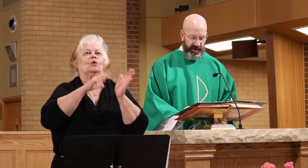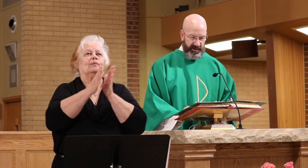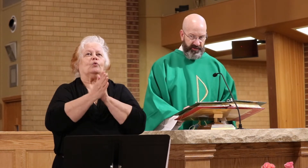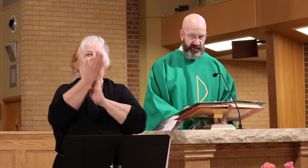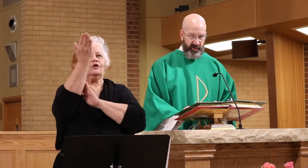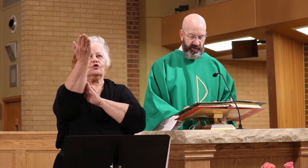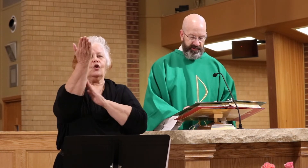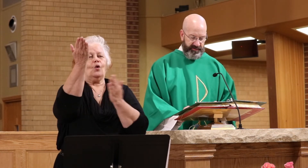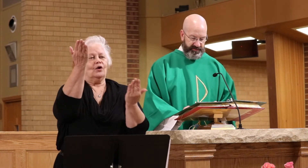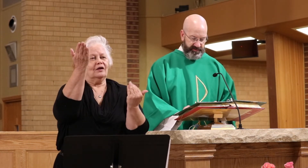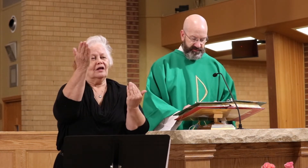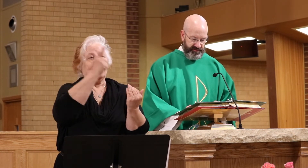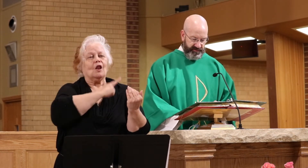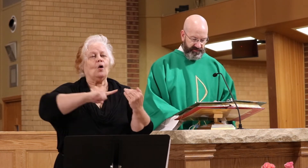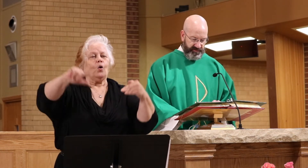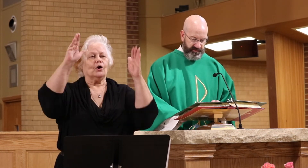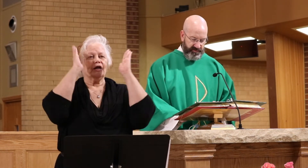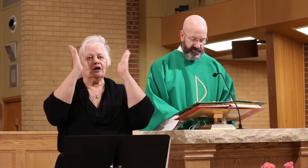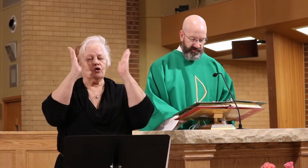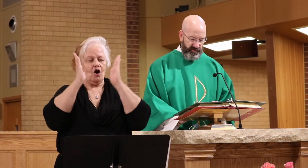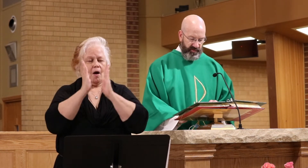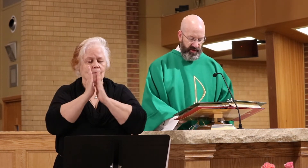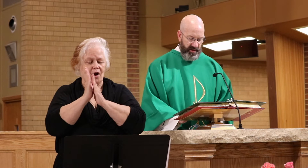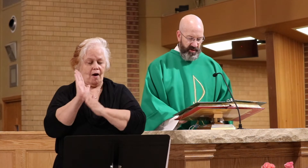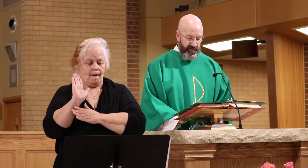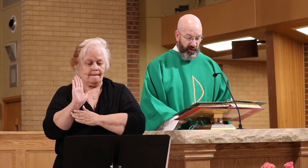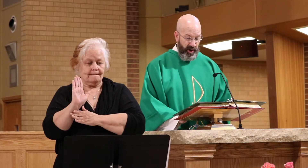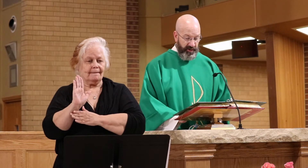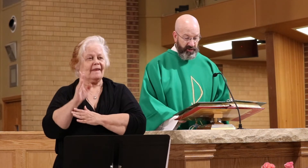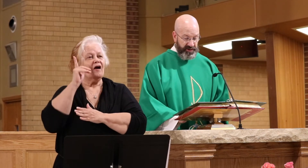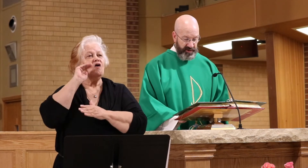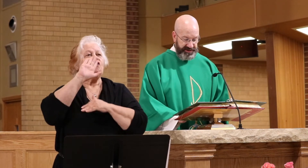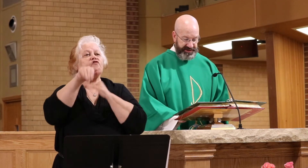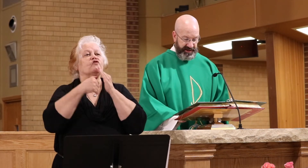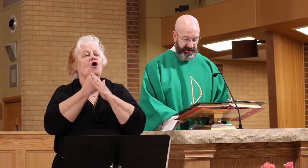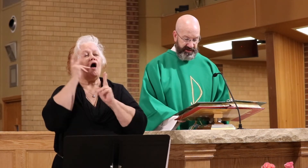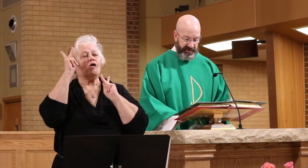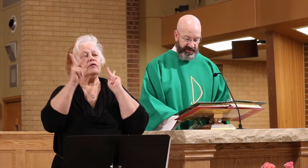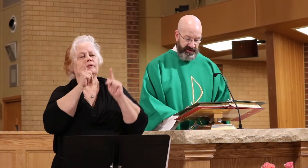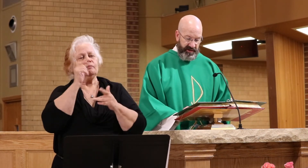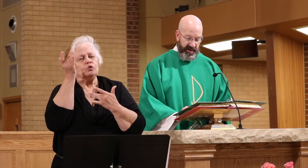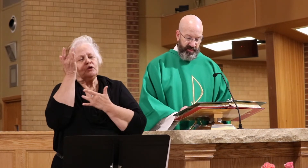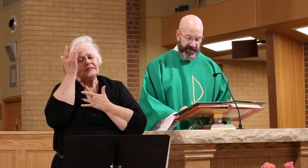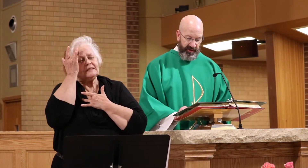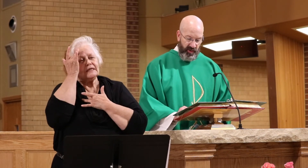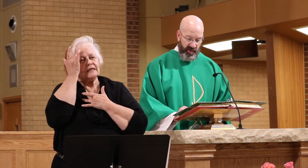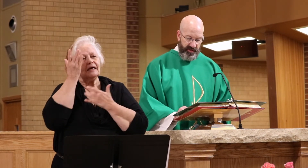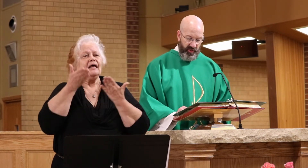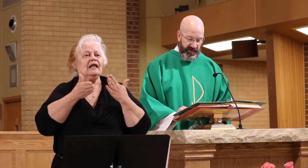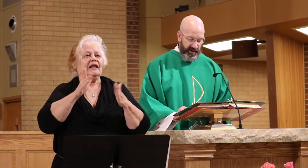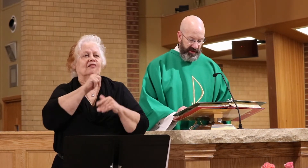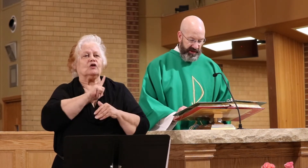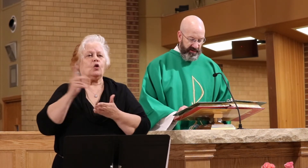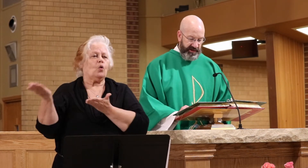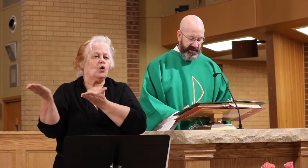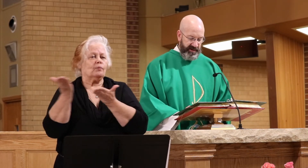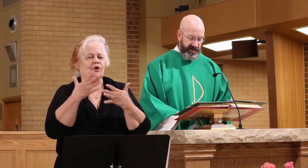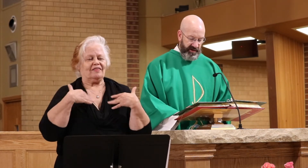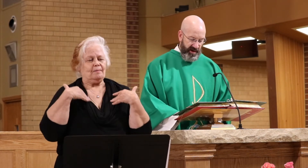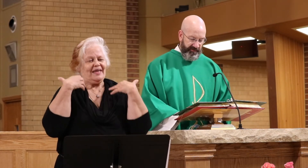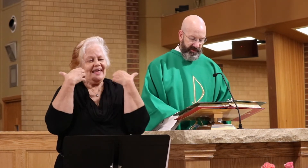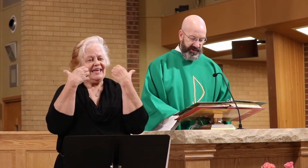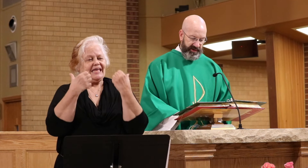We pray to the Lord. Lord, hear our prayer. For all those who are sick, may the Lord bring them